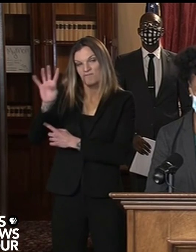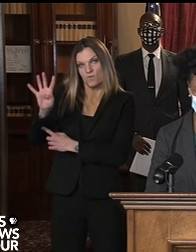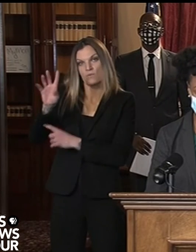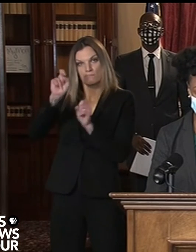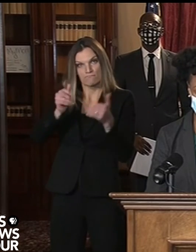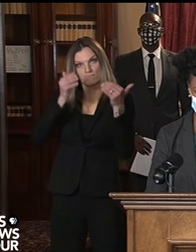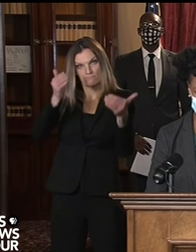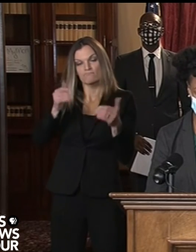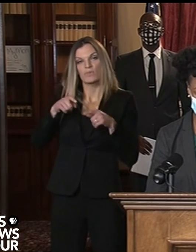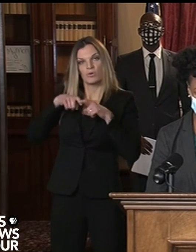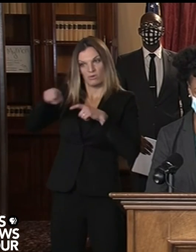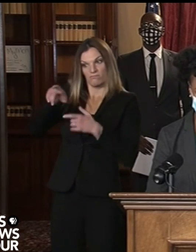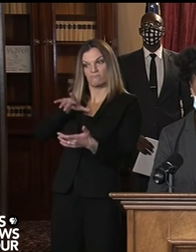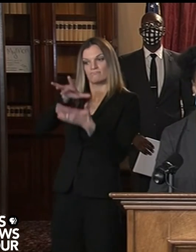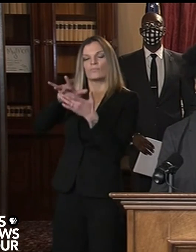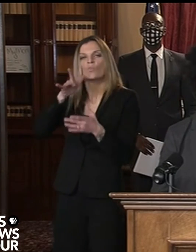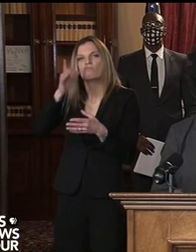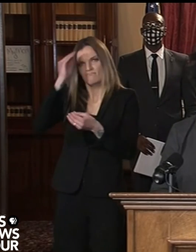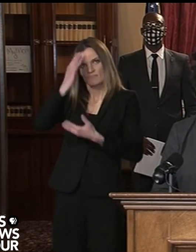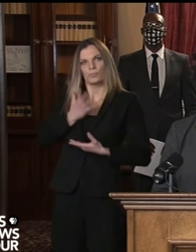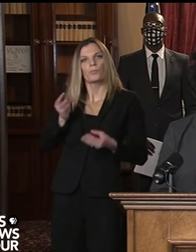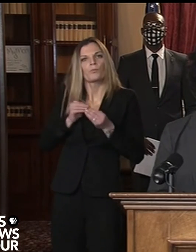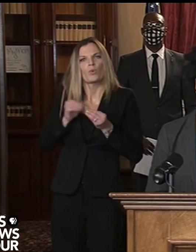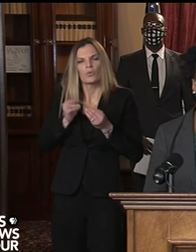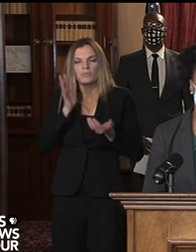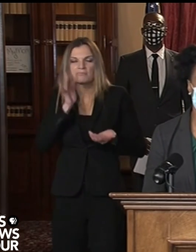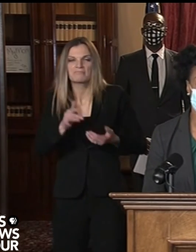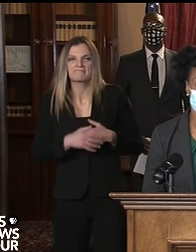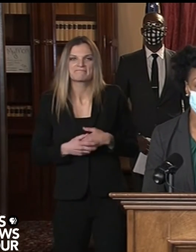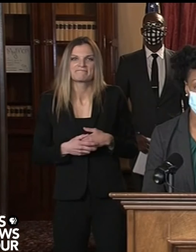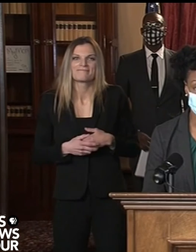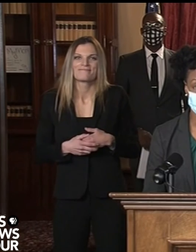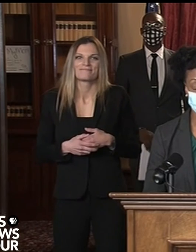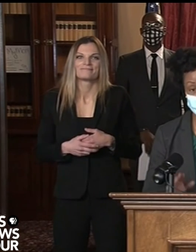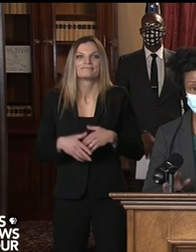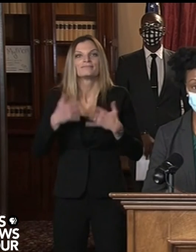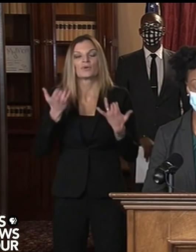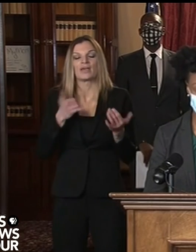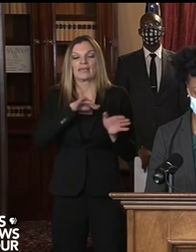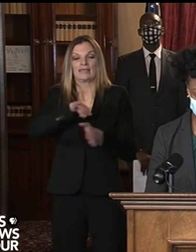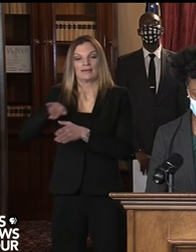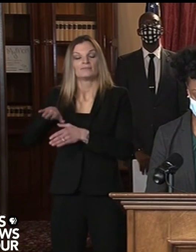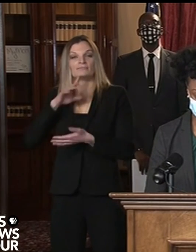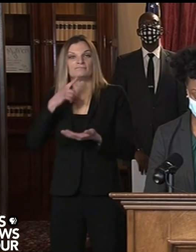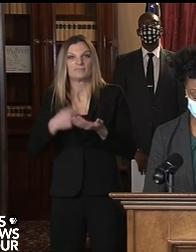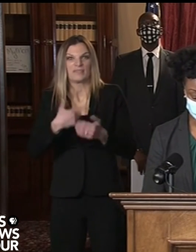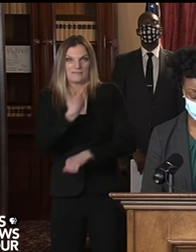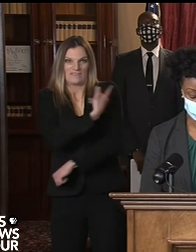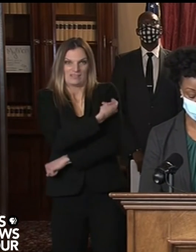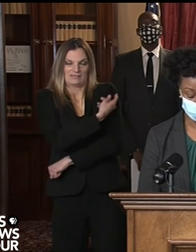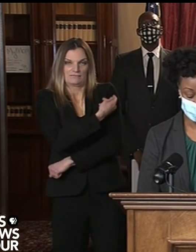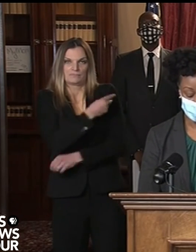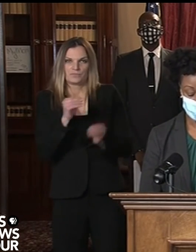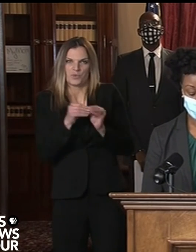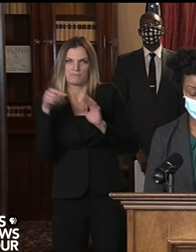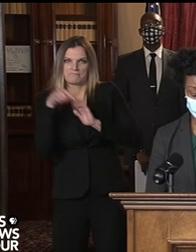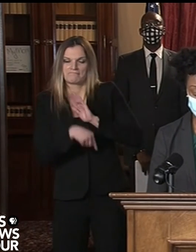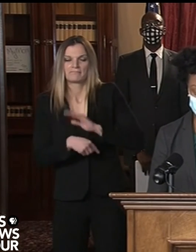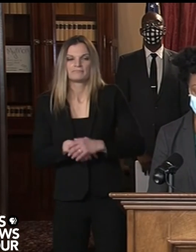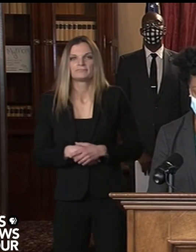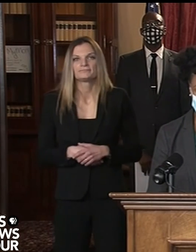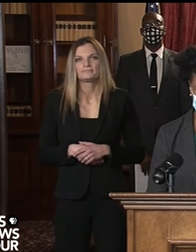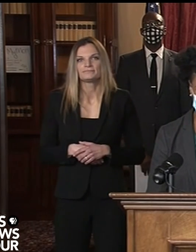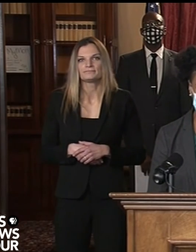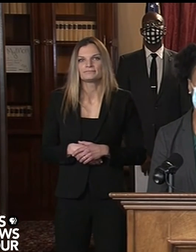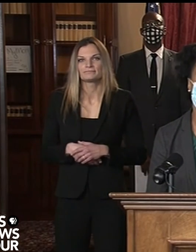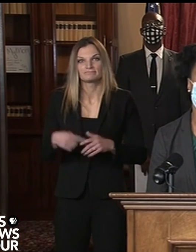1-888-559-1614 for more information. Let me talk a little more about vaccines, which I spoke about earlier this week as well. We're